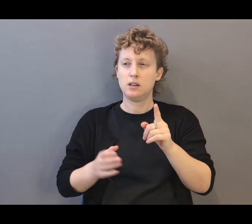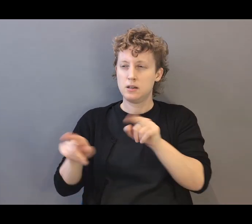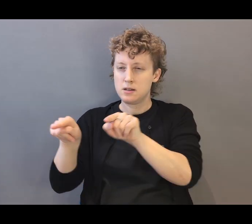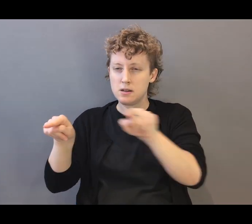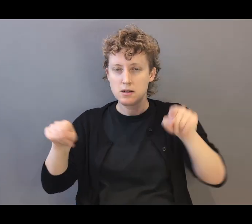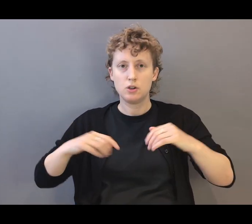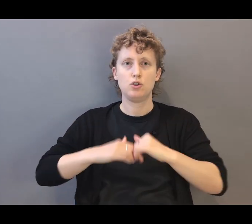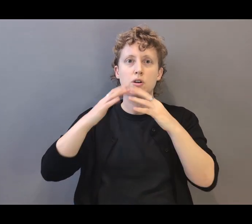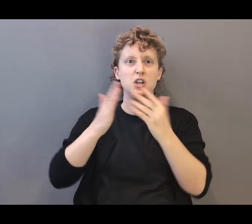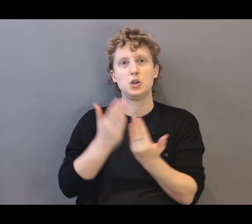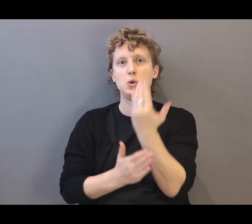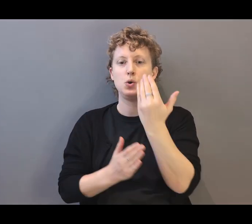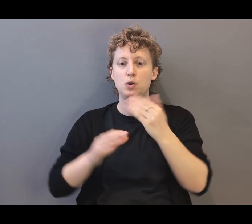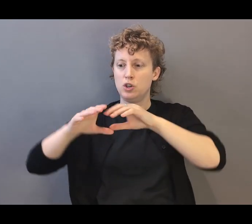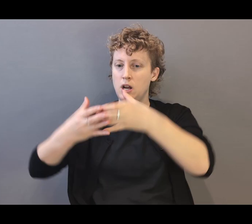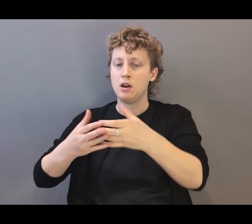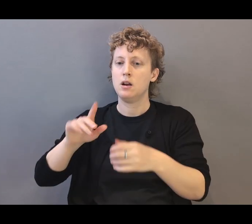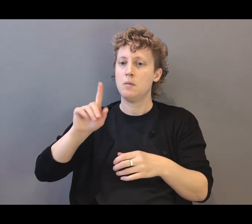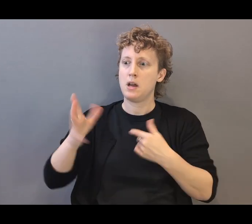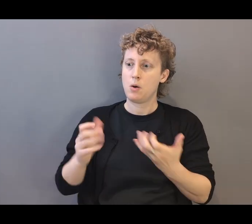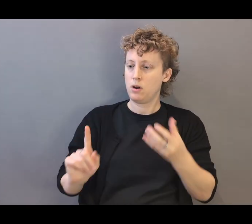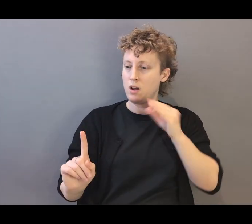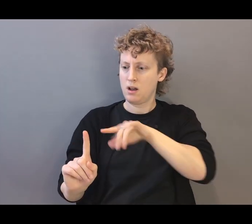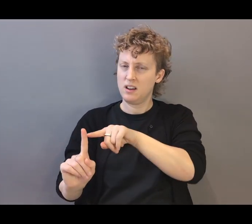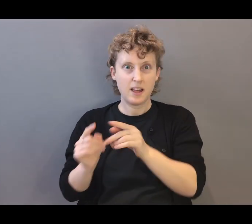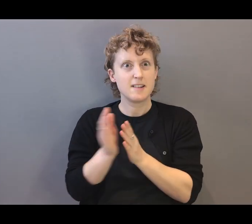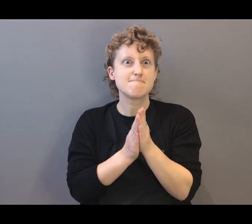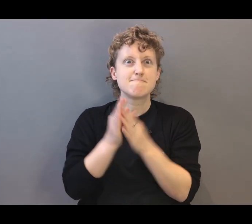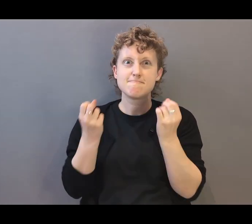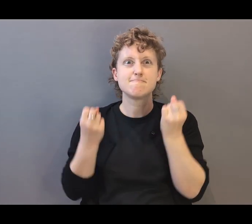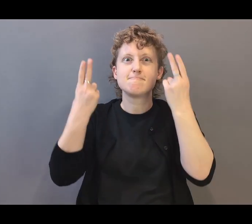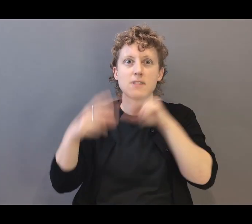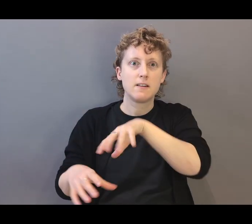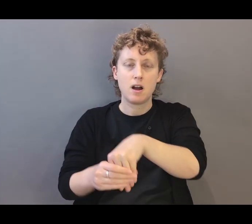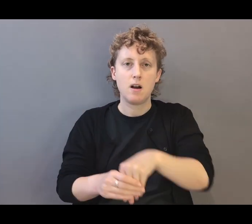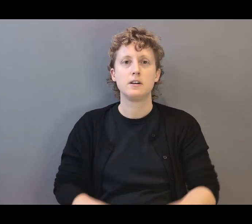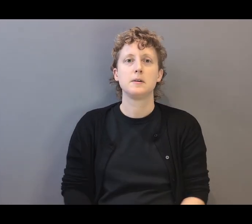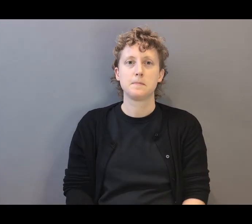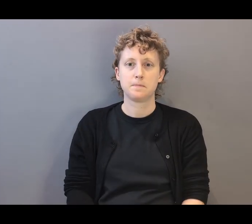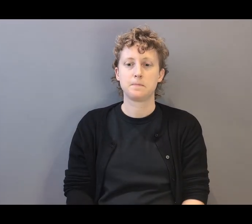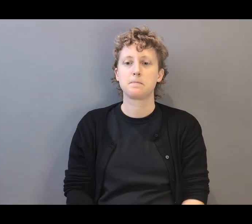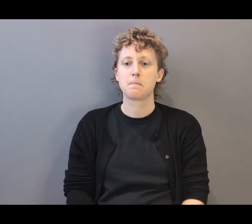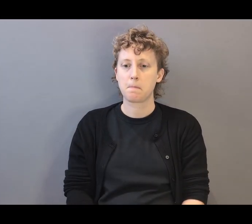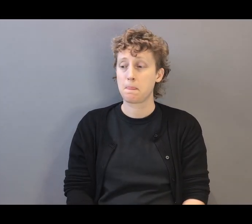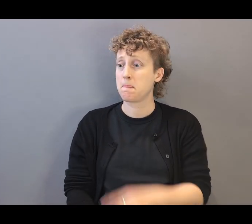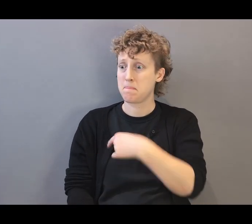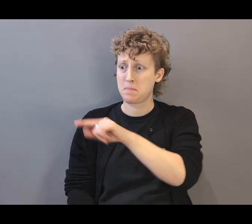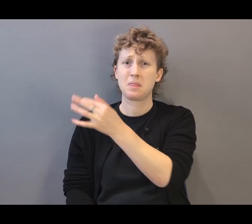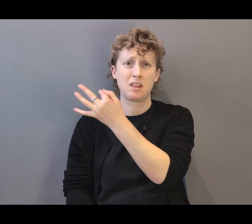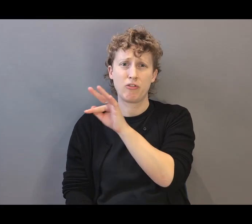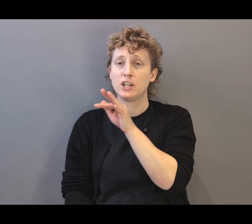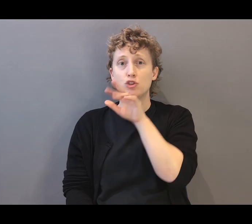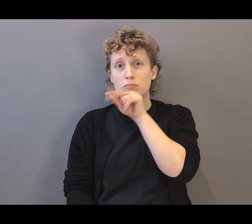is the fantastic engagement among those people involved. And that goes not only for Le Groupe Francophone, but also for